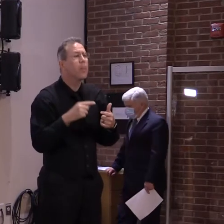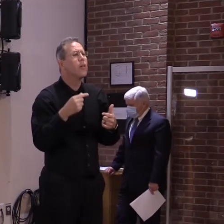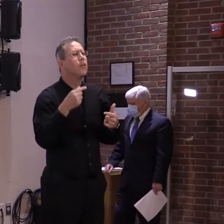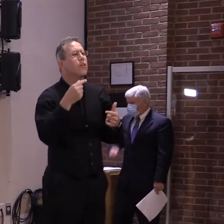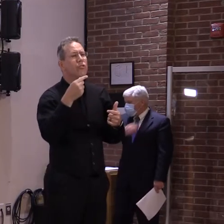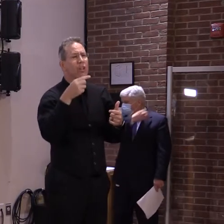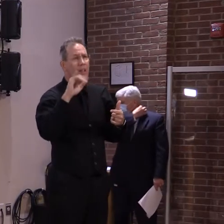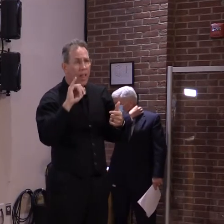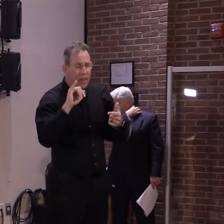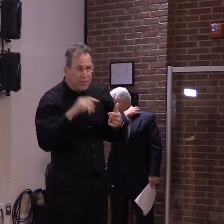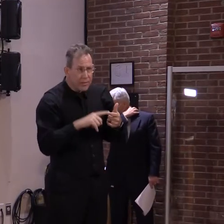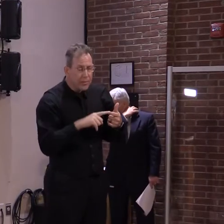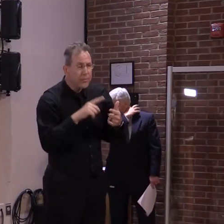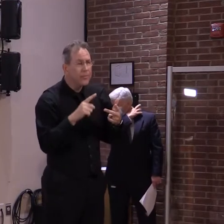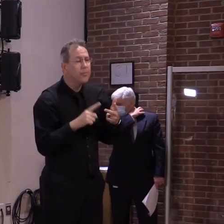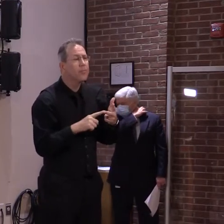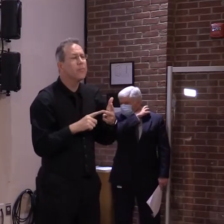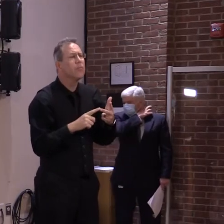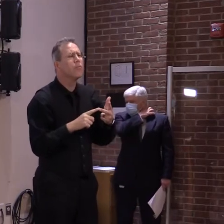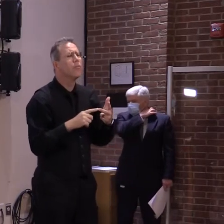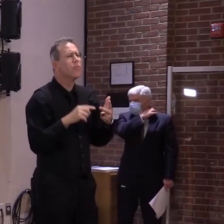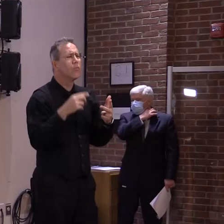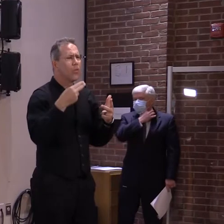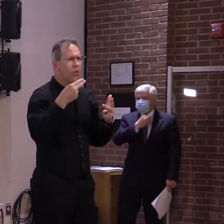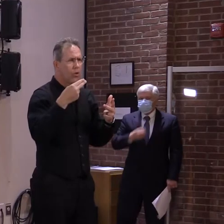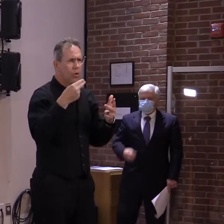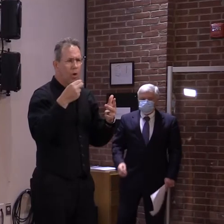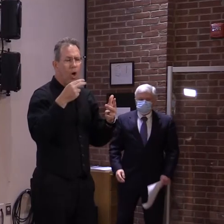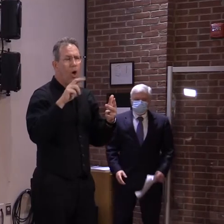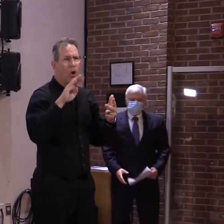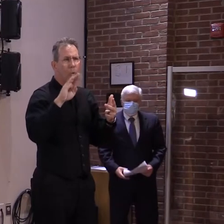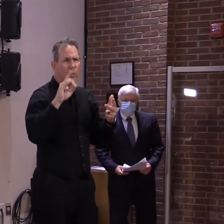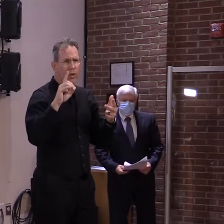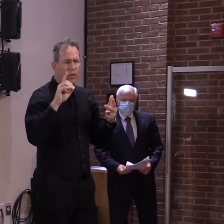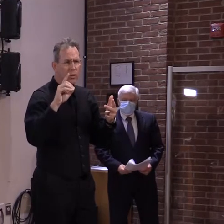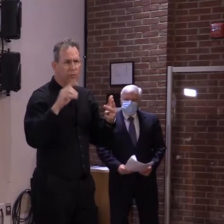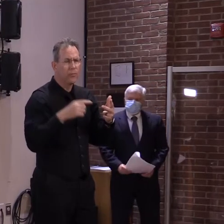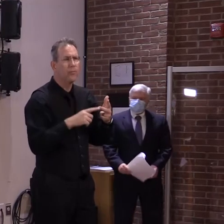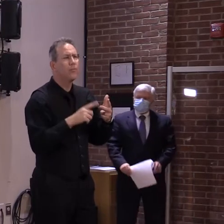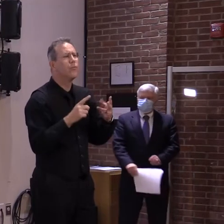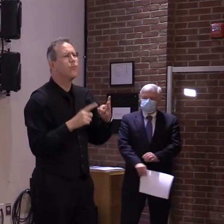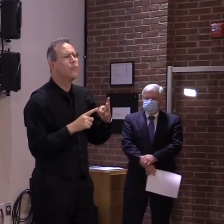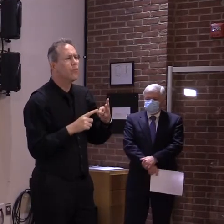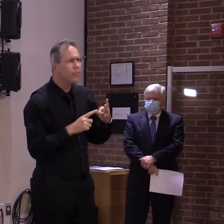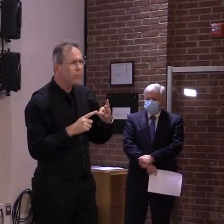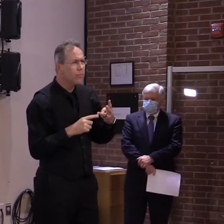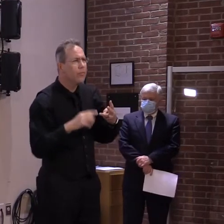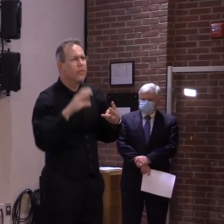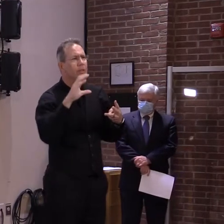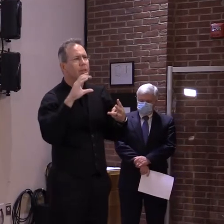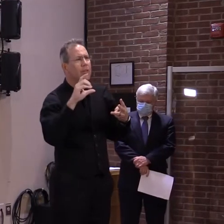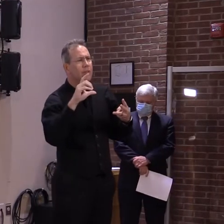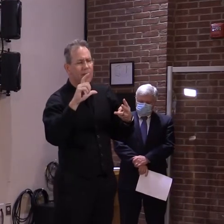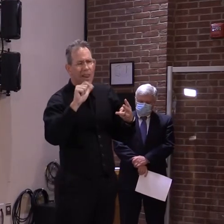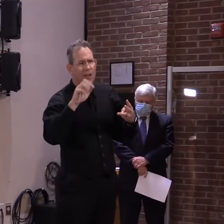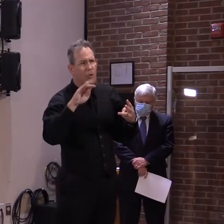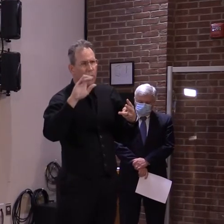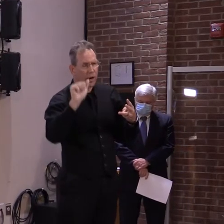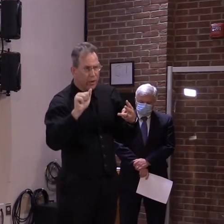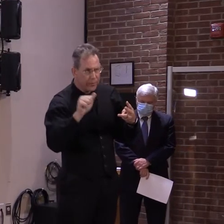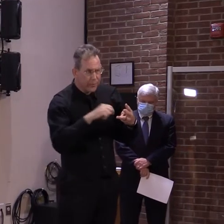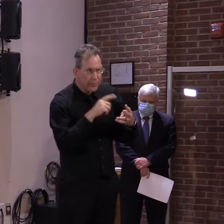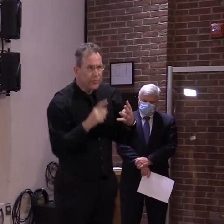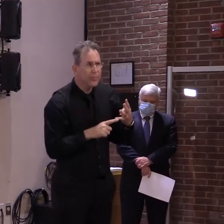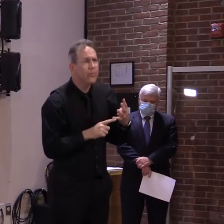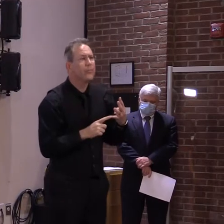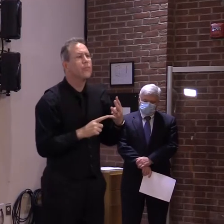Orleans Southwest Supervisory Union in Hardwick, Caledonia Central Supervisory Union in Danville, Two Rivers Supervisory